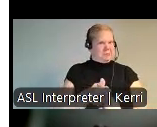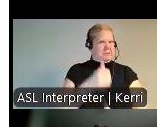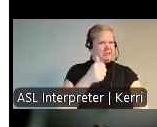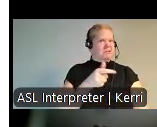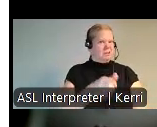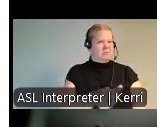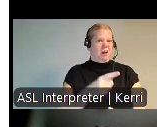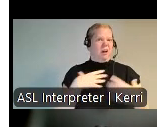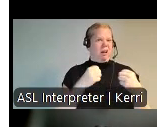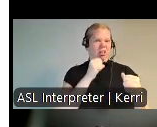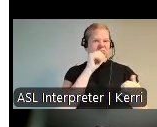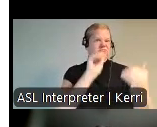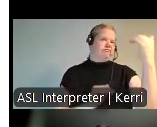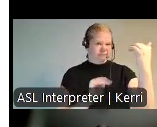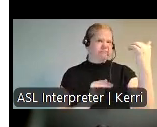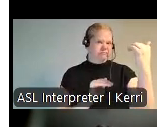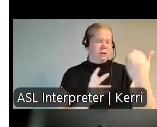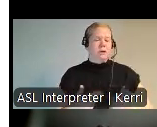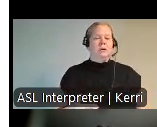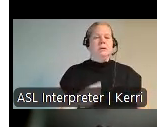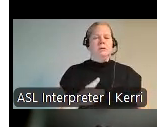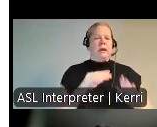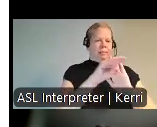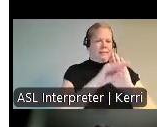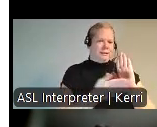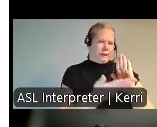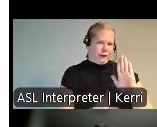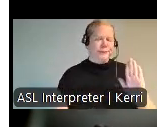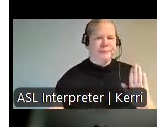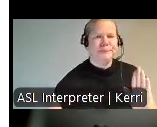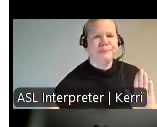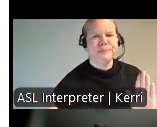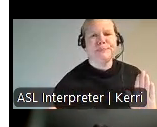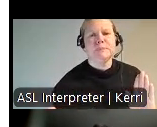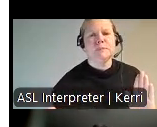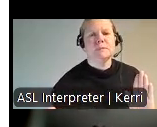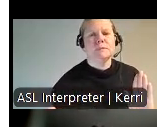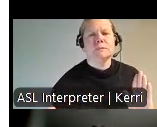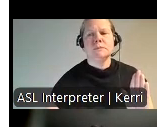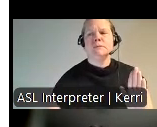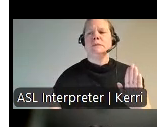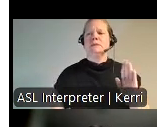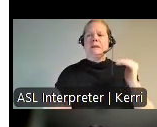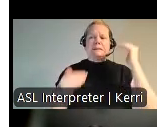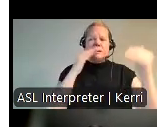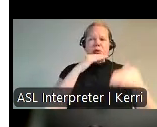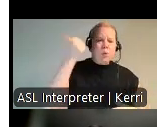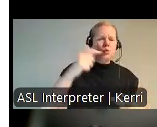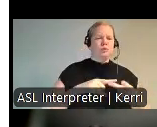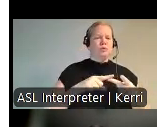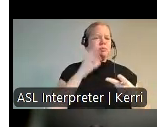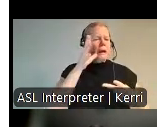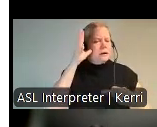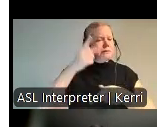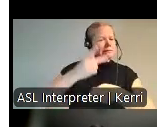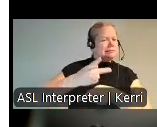inequities. They are listed here and include older adults, parents and caregivers of